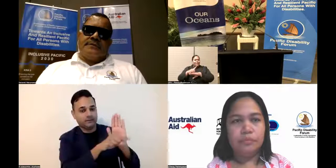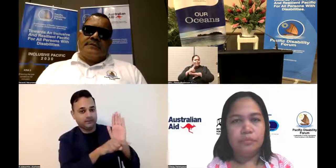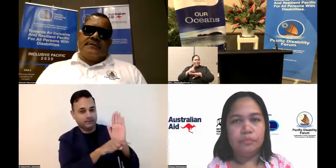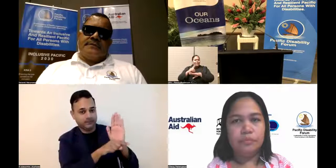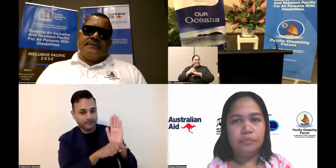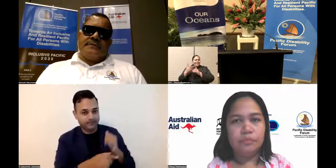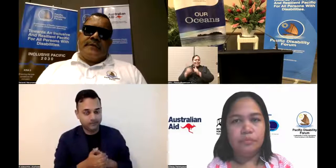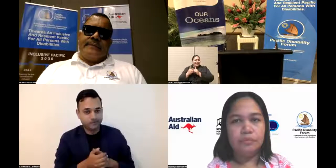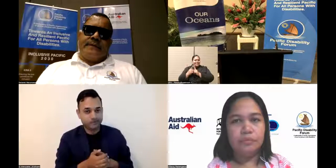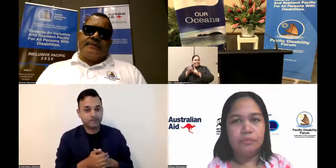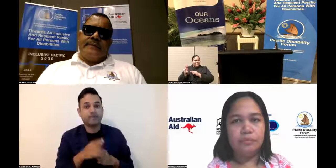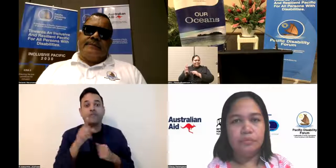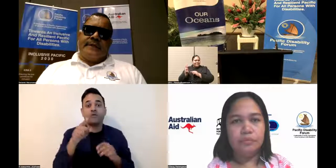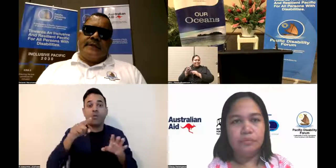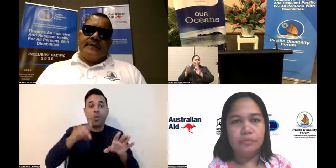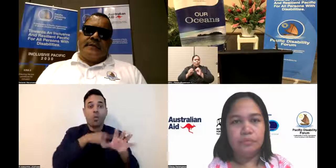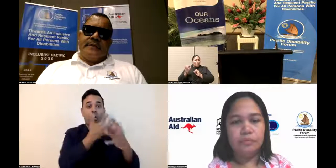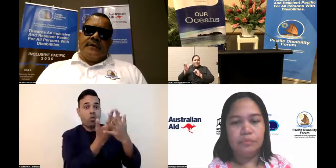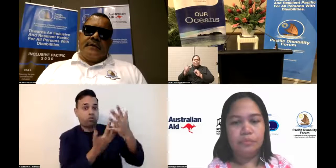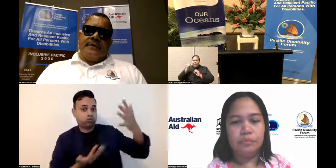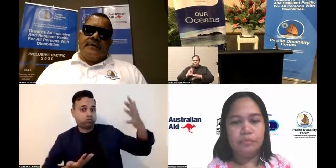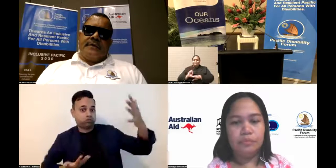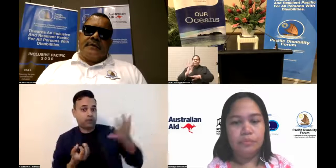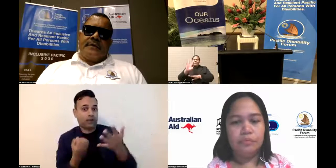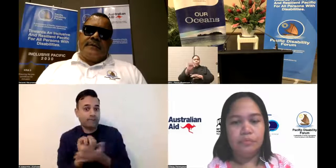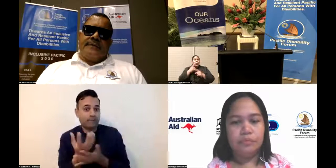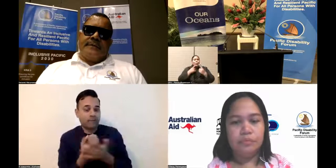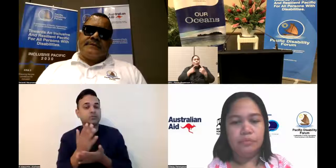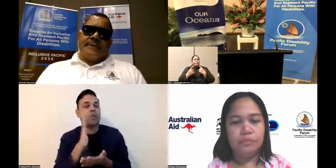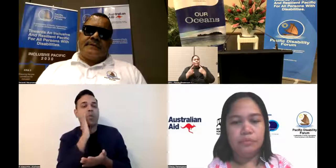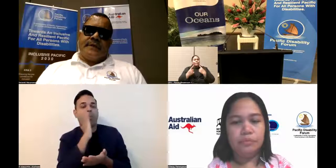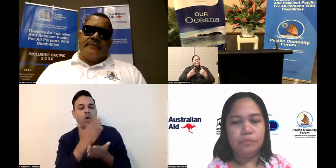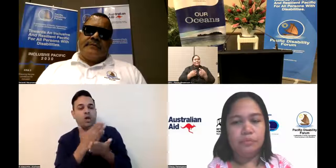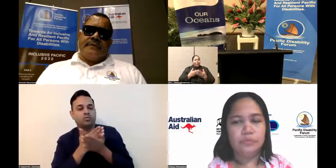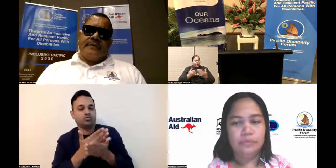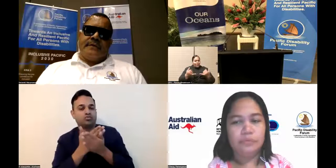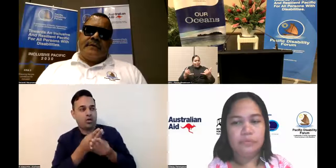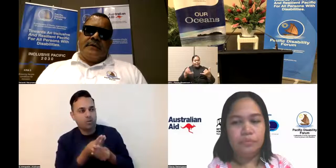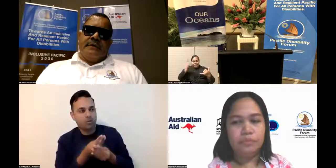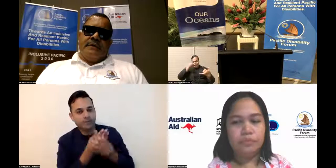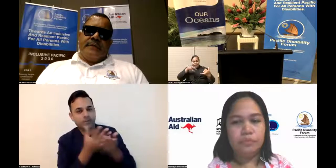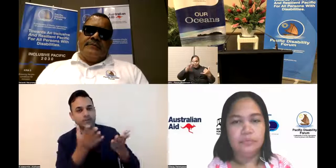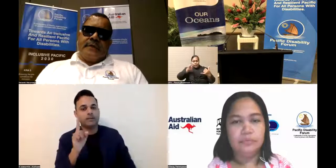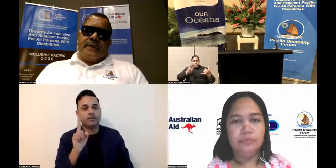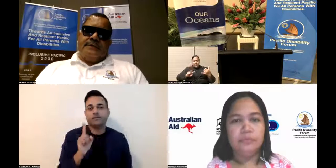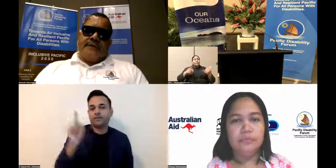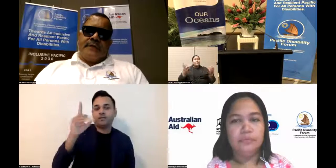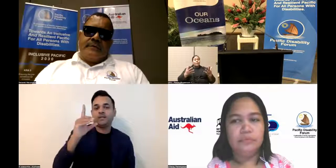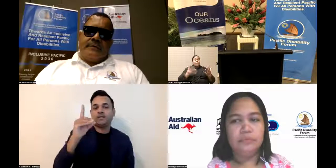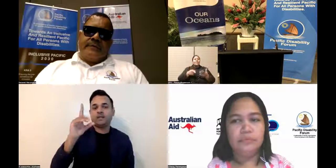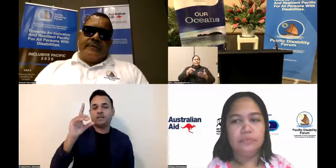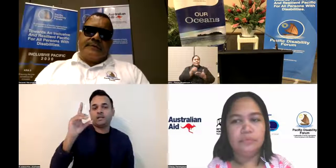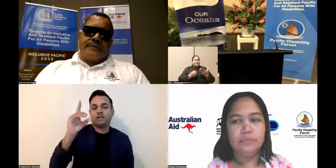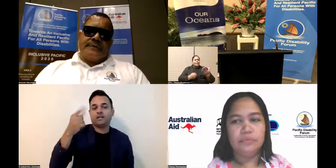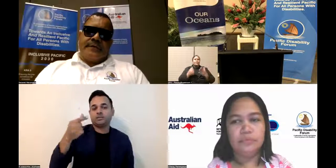also this statement also will be shared at the launch of the Global Disability Summit, as I alluded to earlier. Mr.